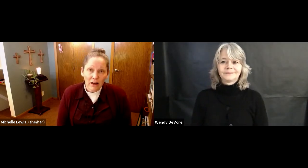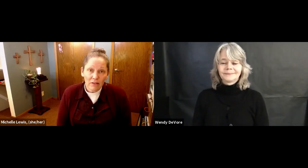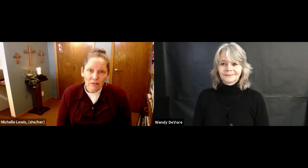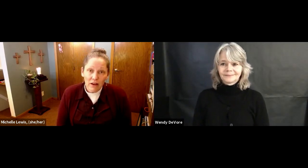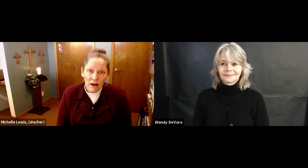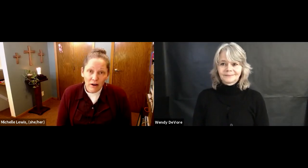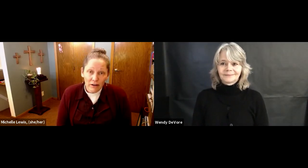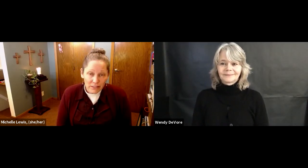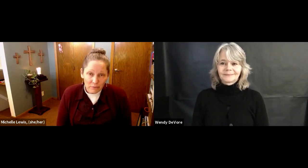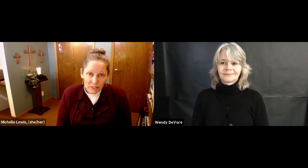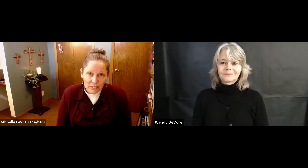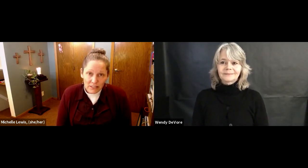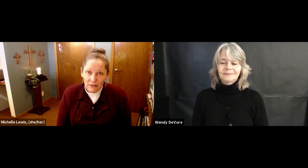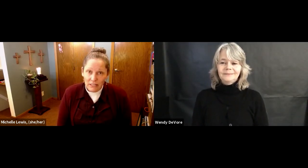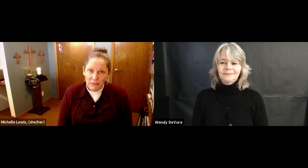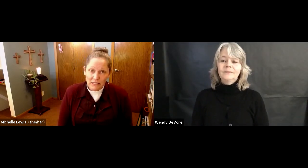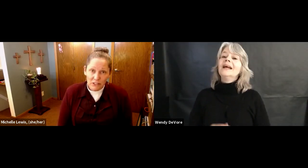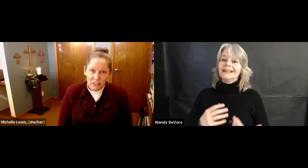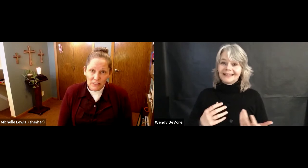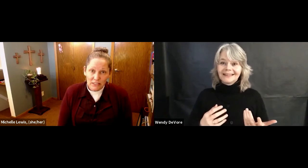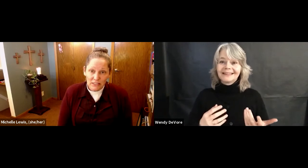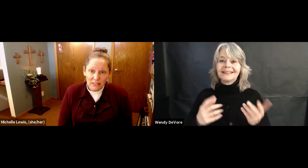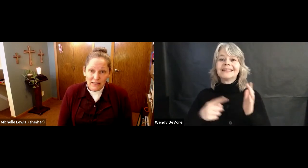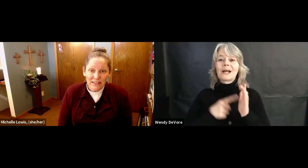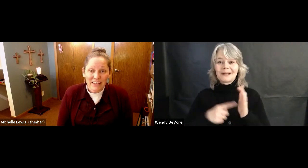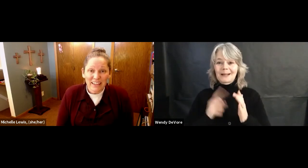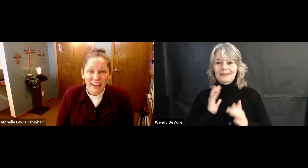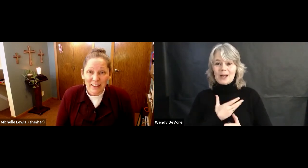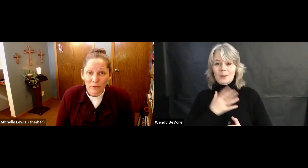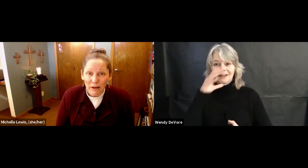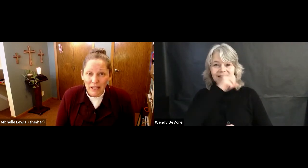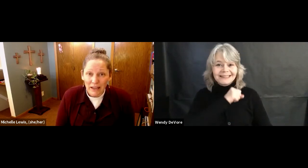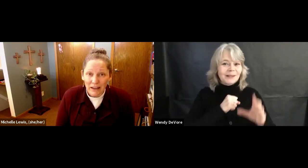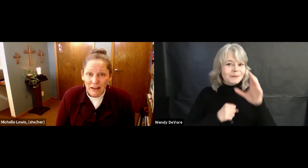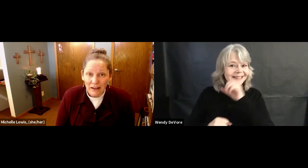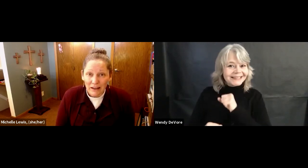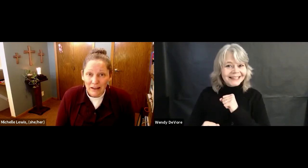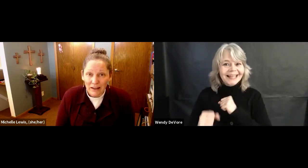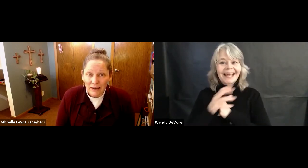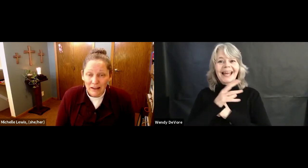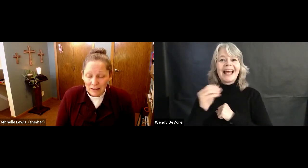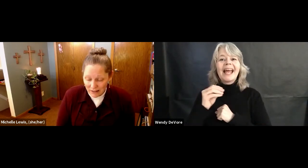And that our assumptions and our expectations, they get in the way.